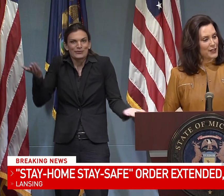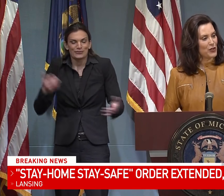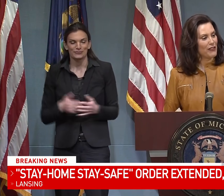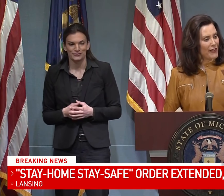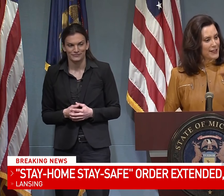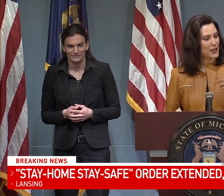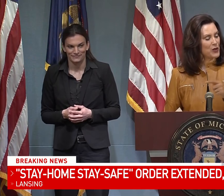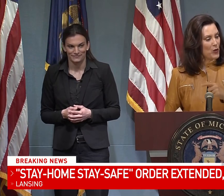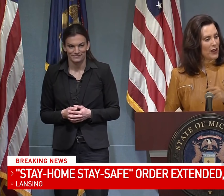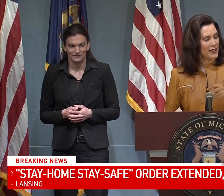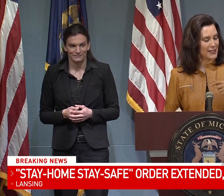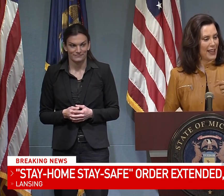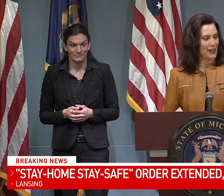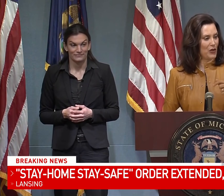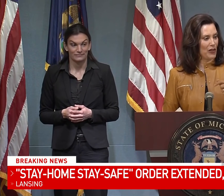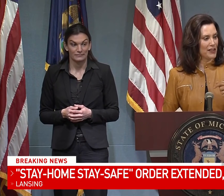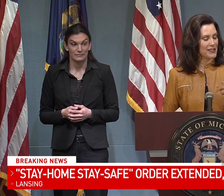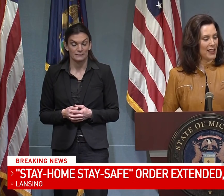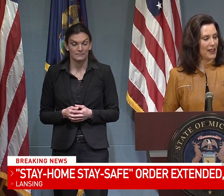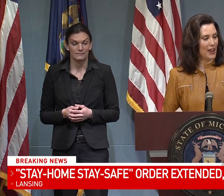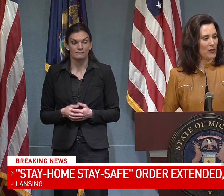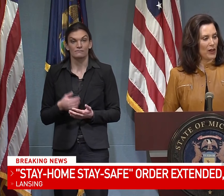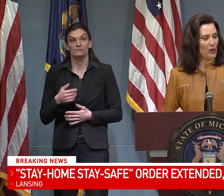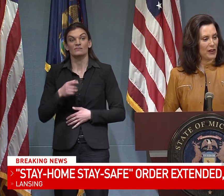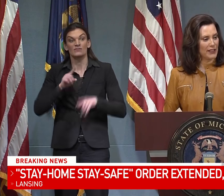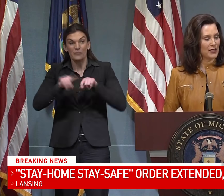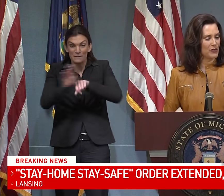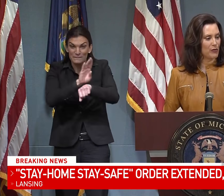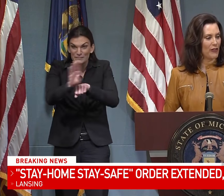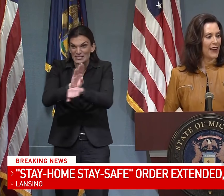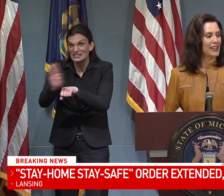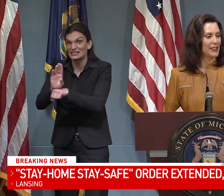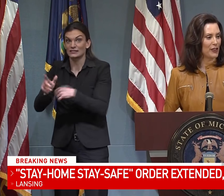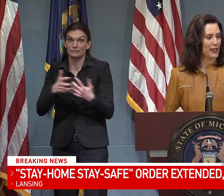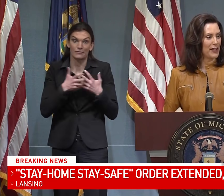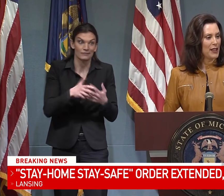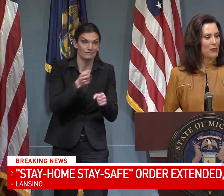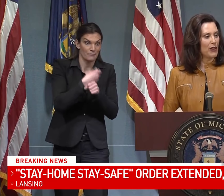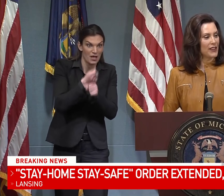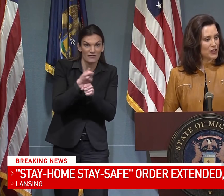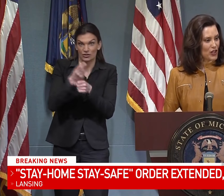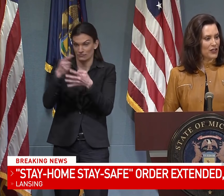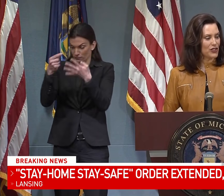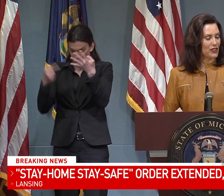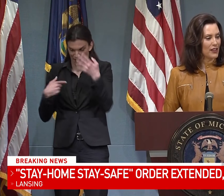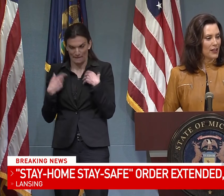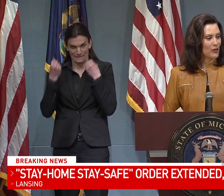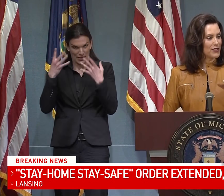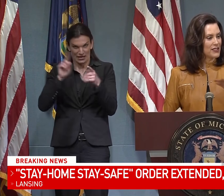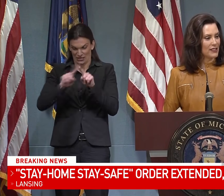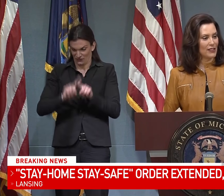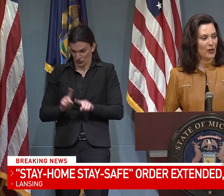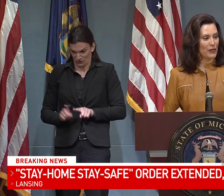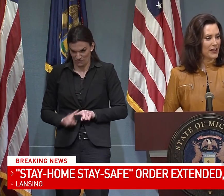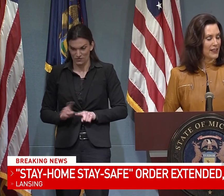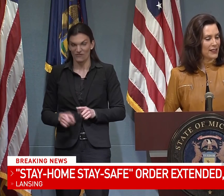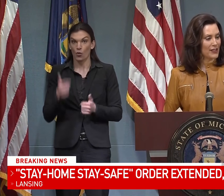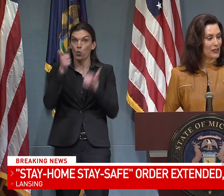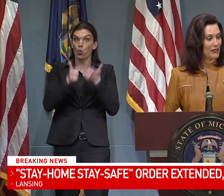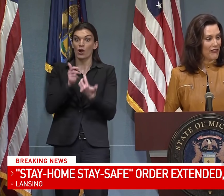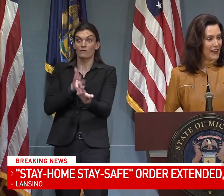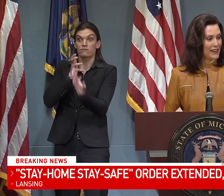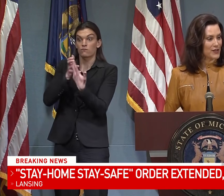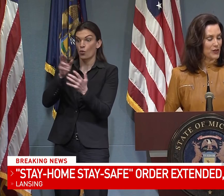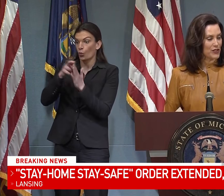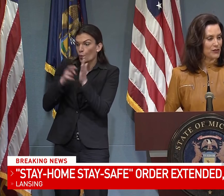each industry fits into one of these categories, and we are working to provide clarity. But at this juncture, we're still only at the